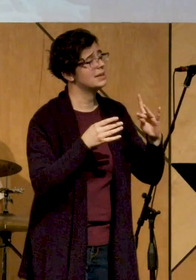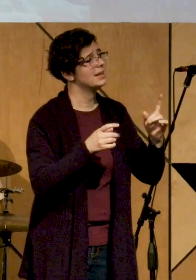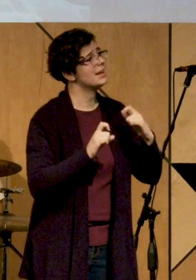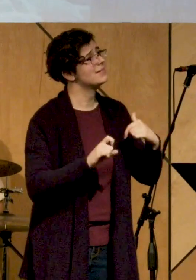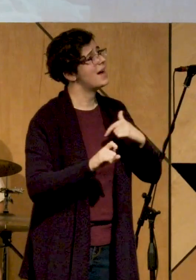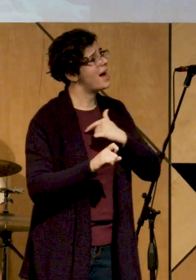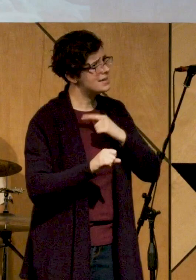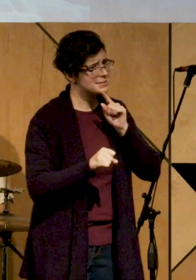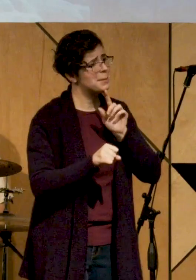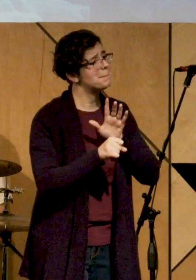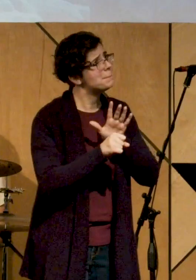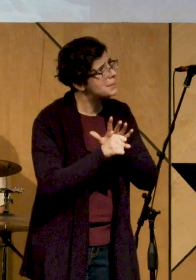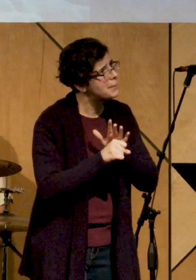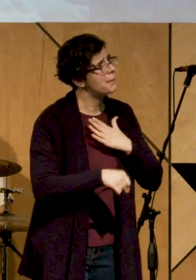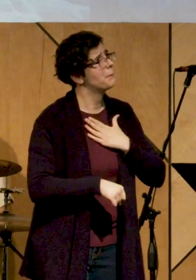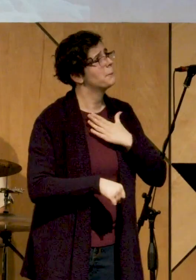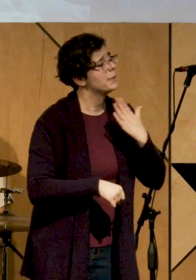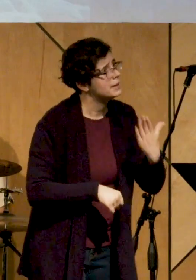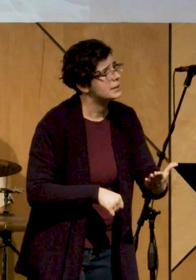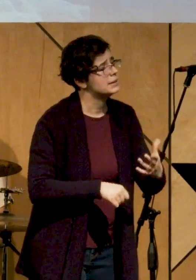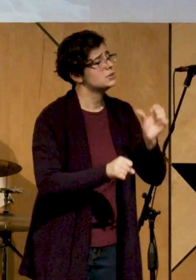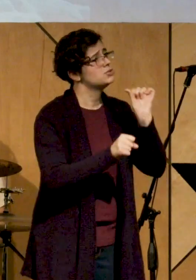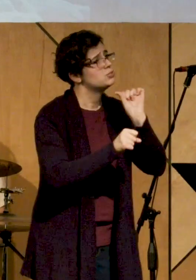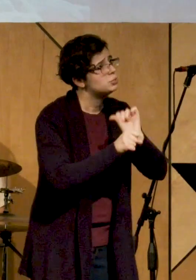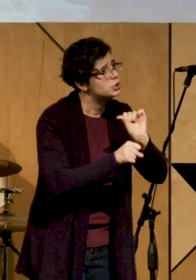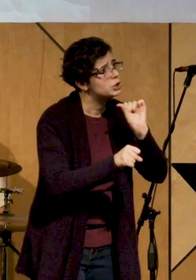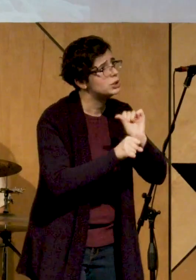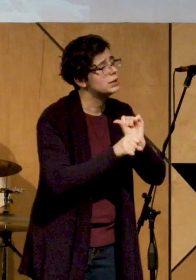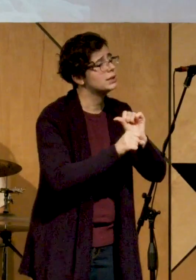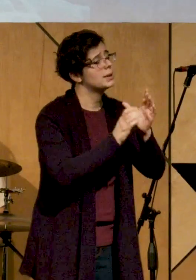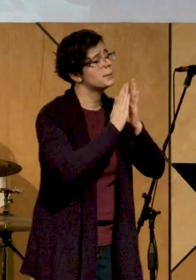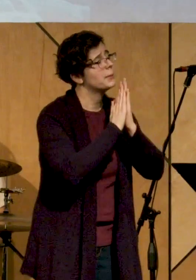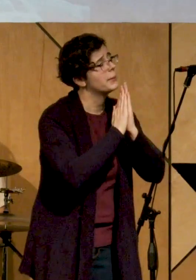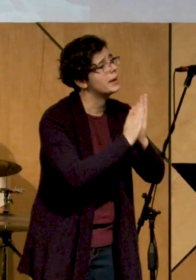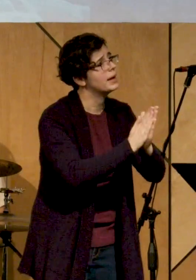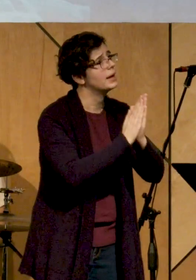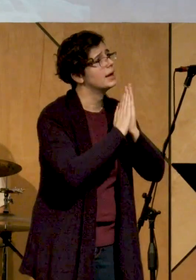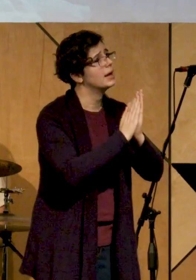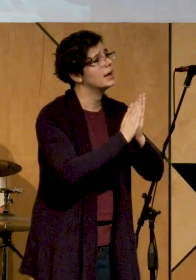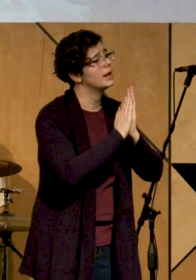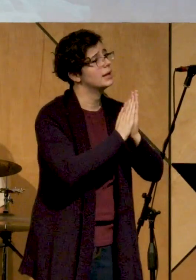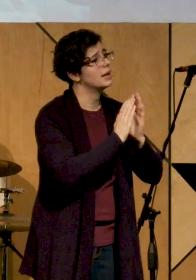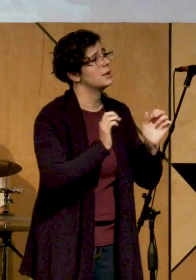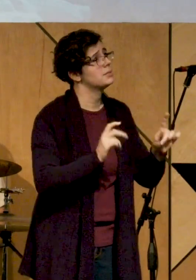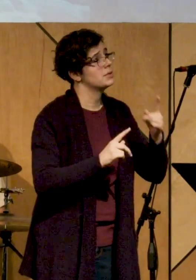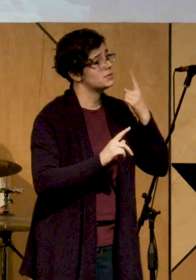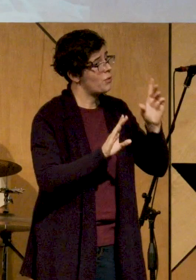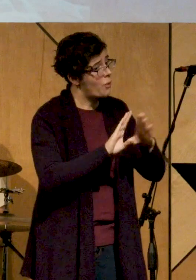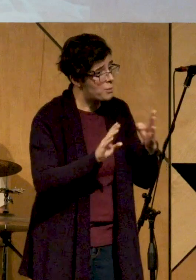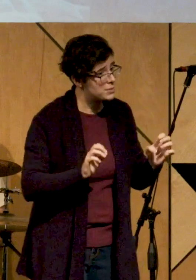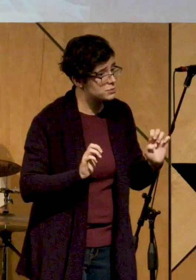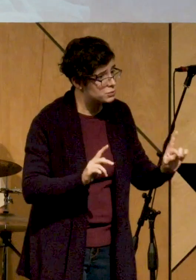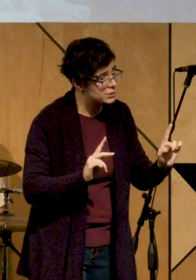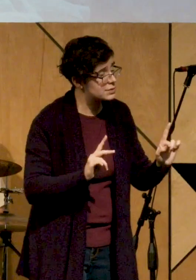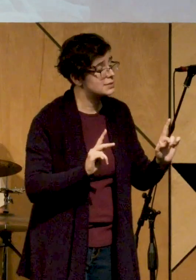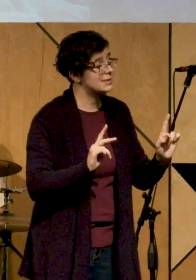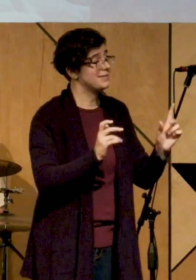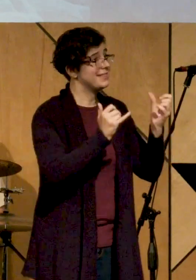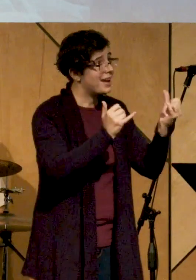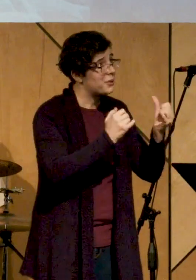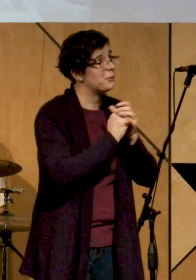a commitment? Would you work in us a prayer life that prays for open doors in those people? God, even